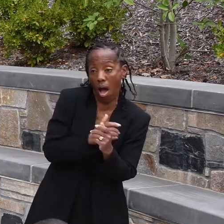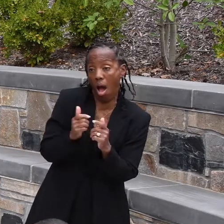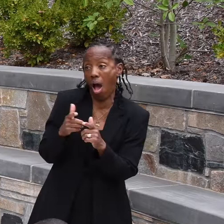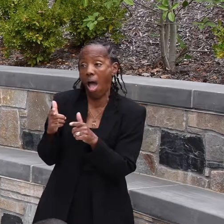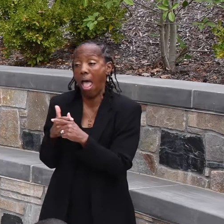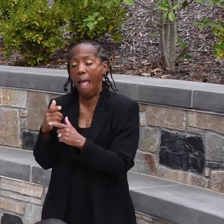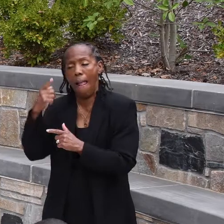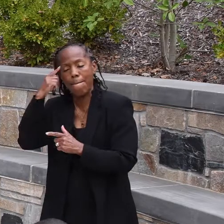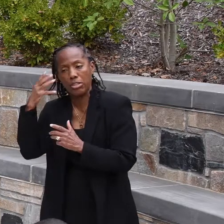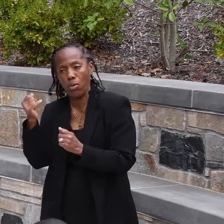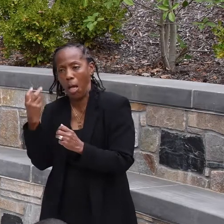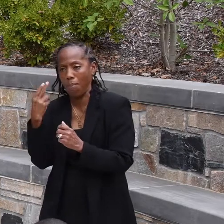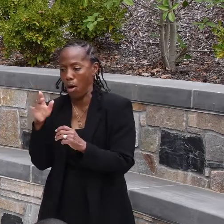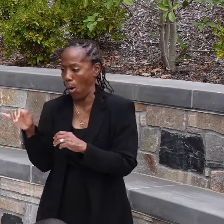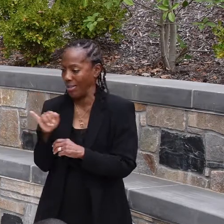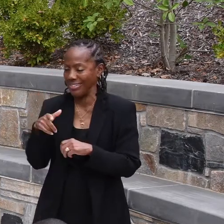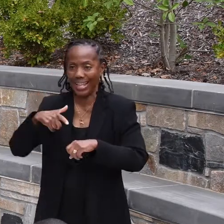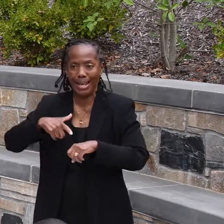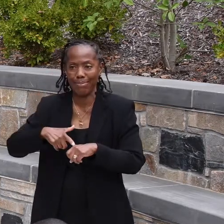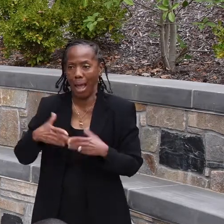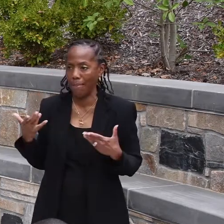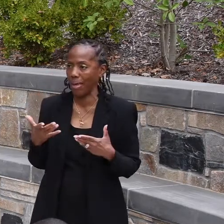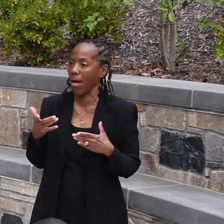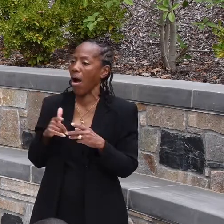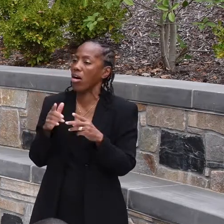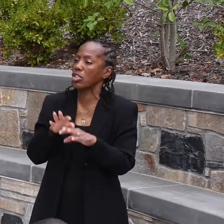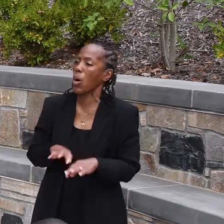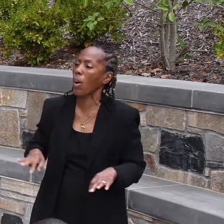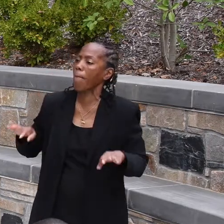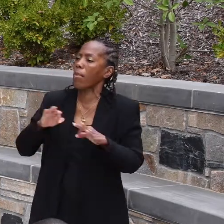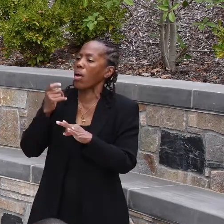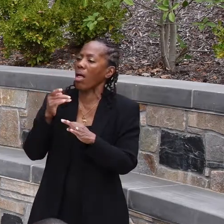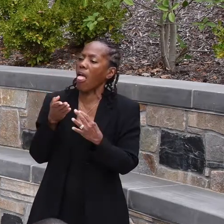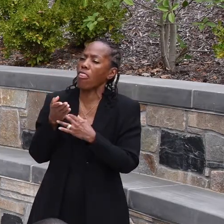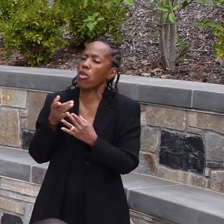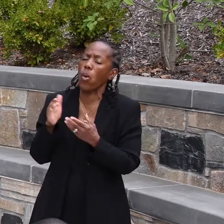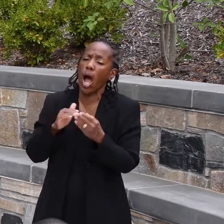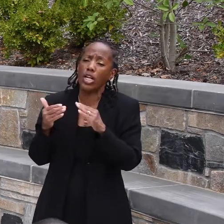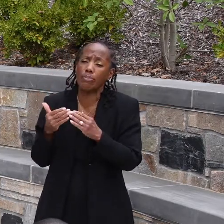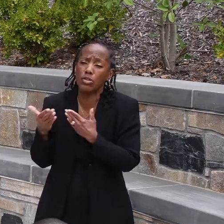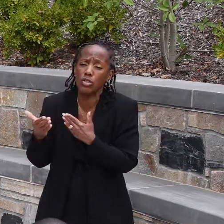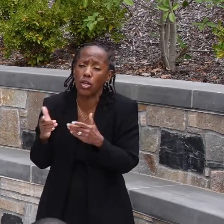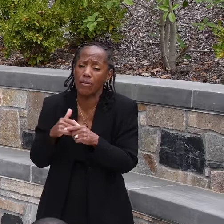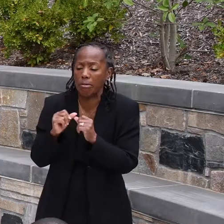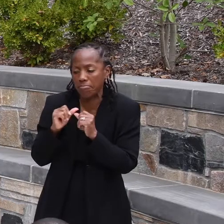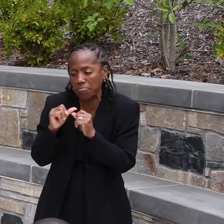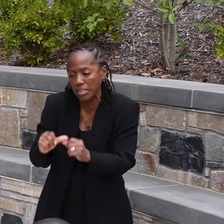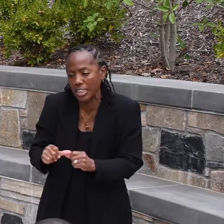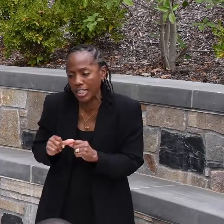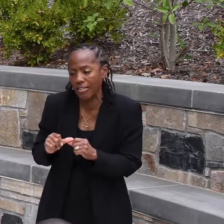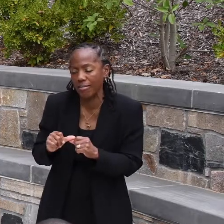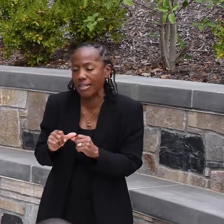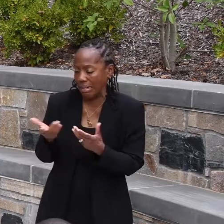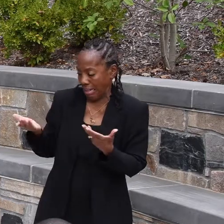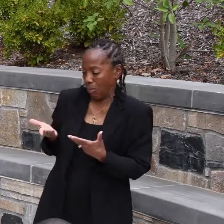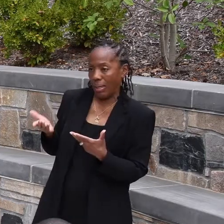more importantly, understanding through our community services and our continuum that we will be here not just